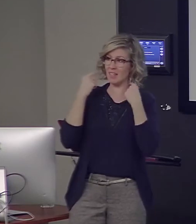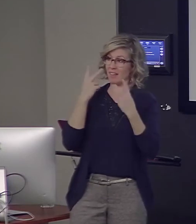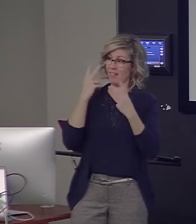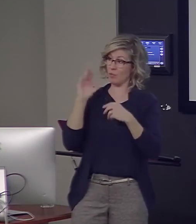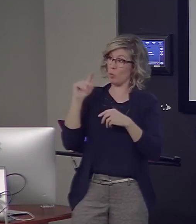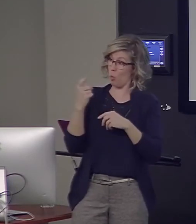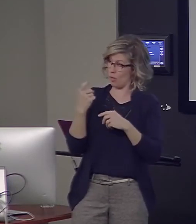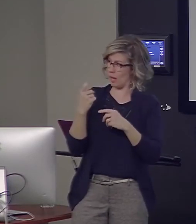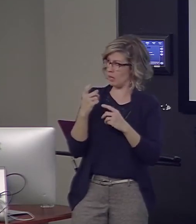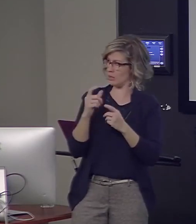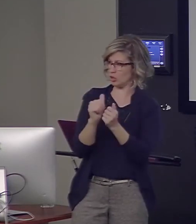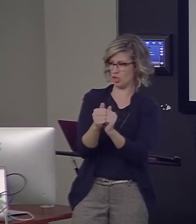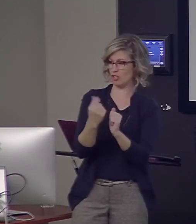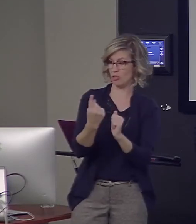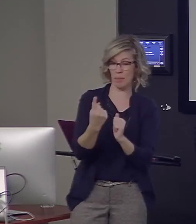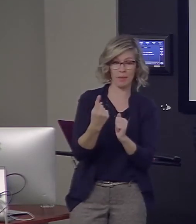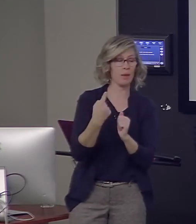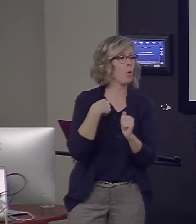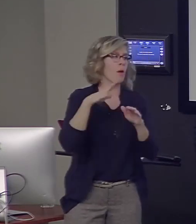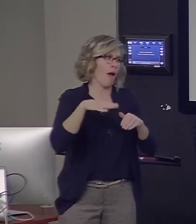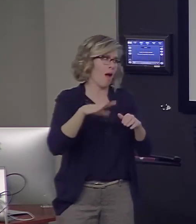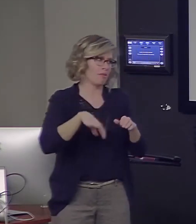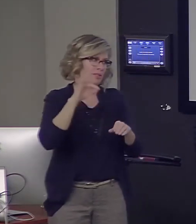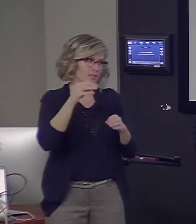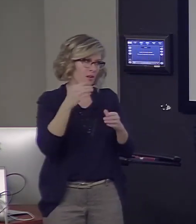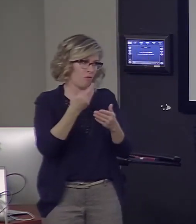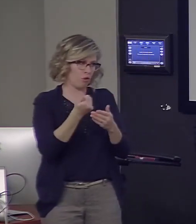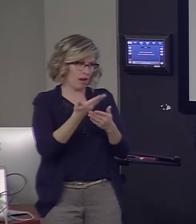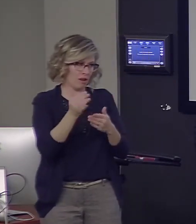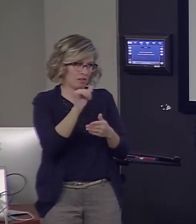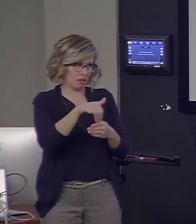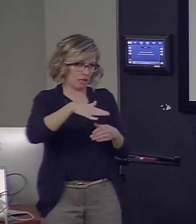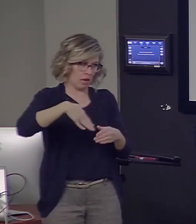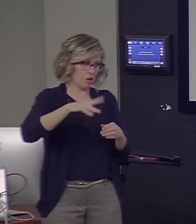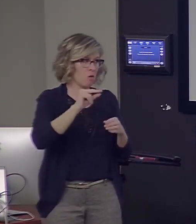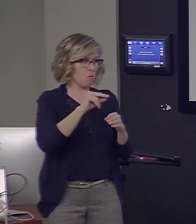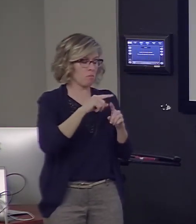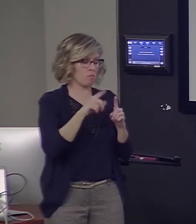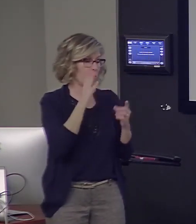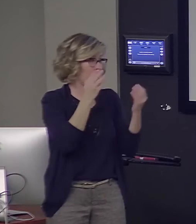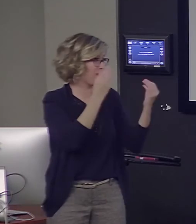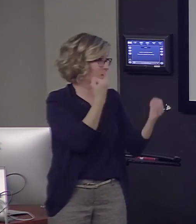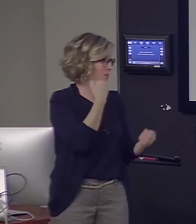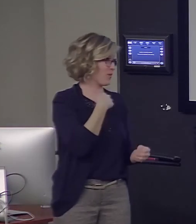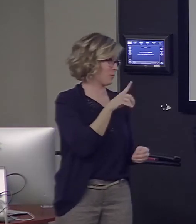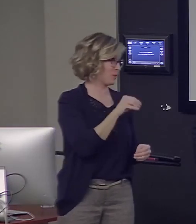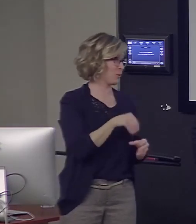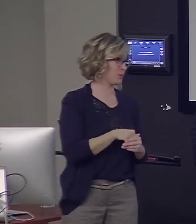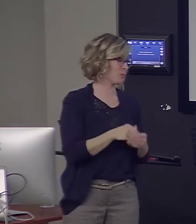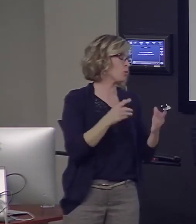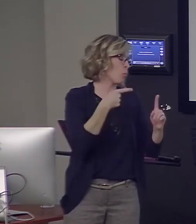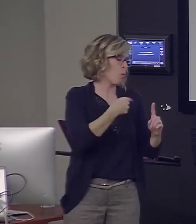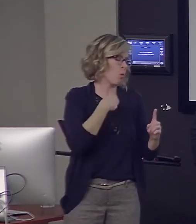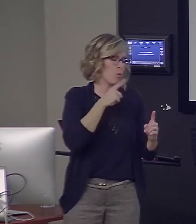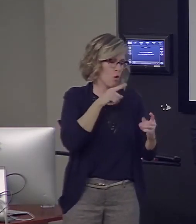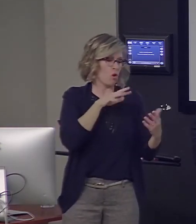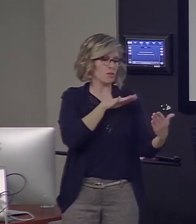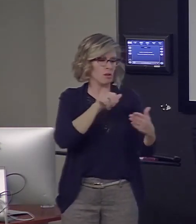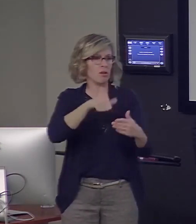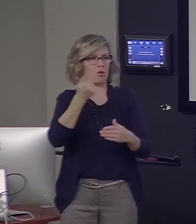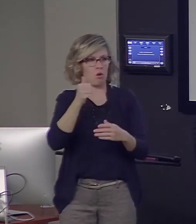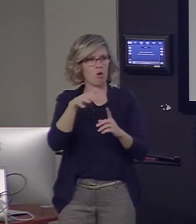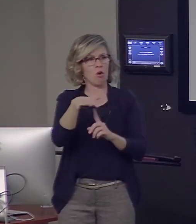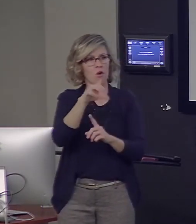have not discovered anything like that yet, but I'll let you know if we do. So we're studying other kinds of domains, like we're looking